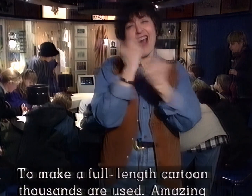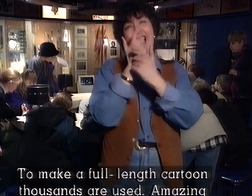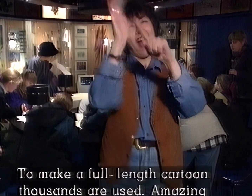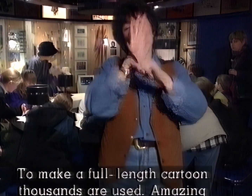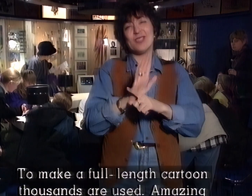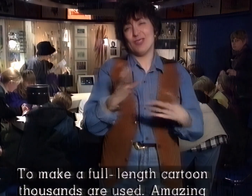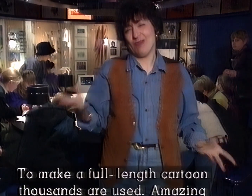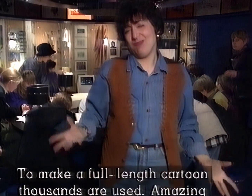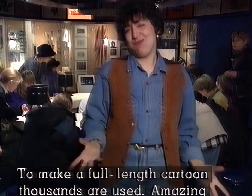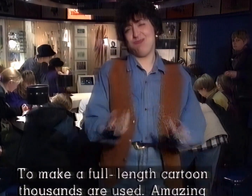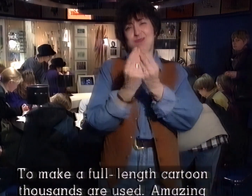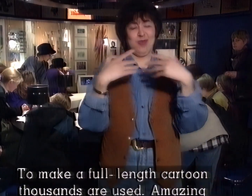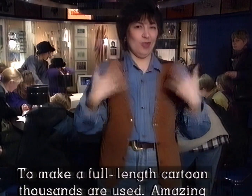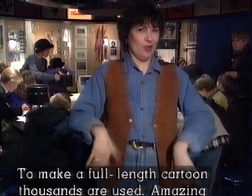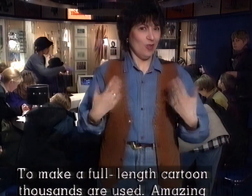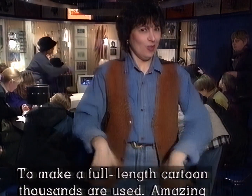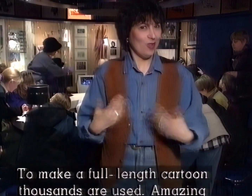full-length cartoon, thousands are used. Amazing.